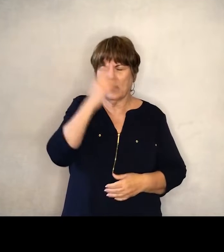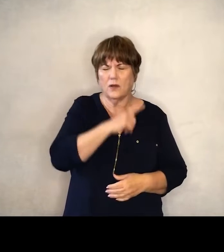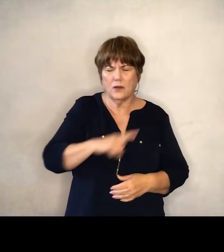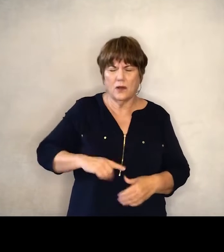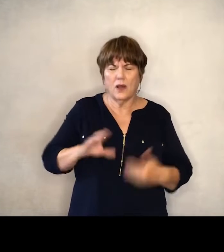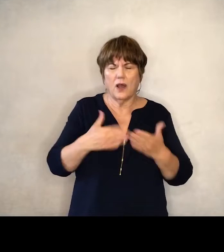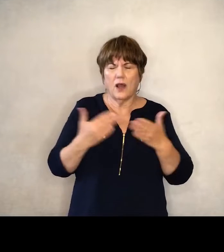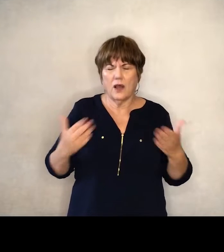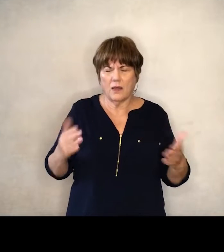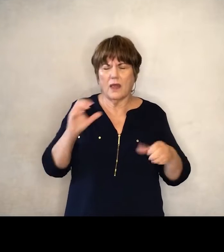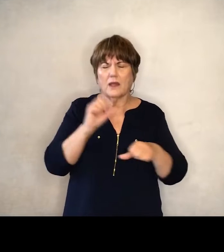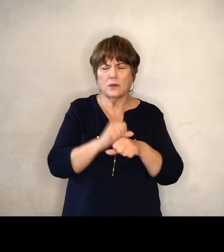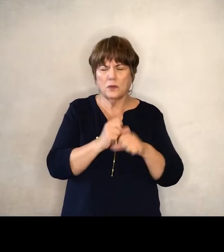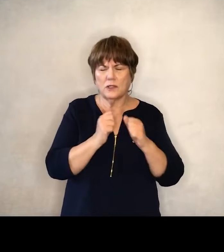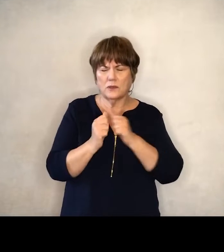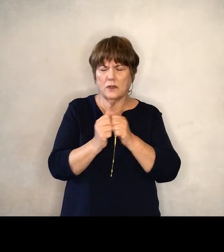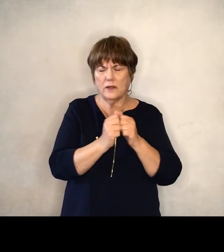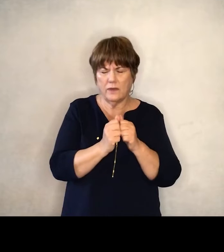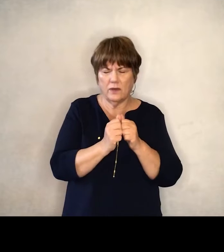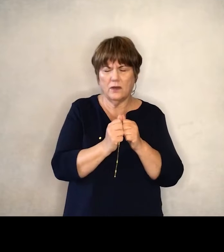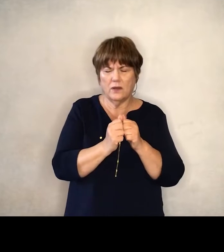together